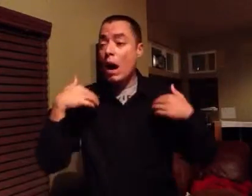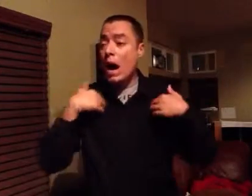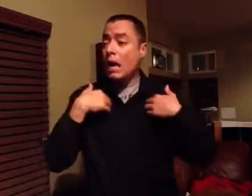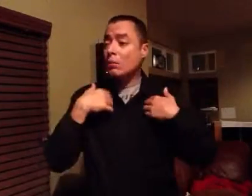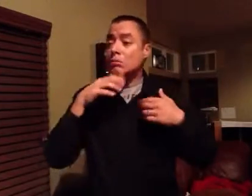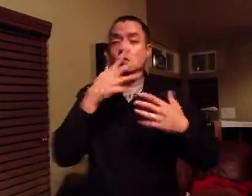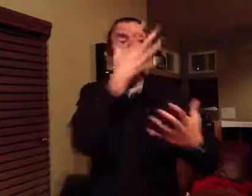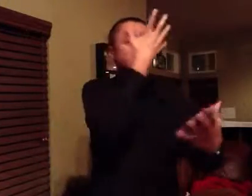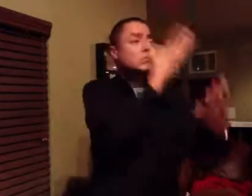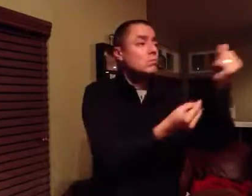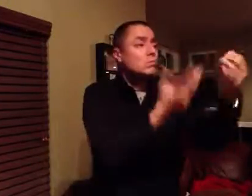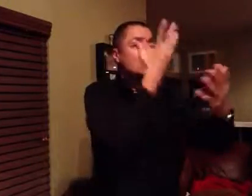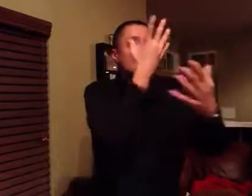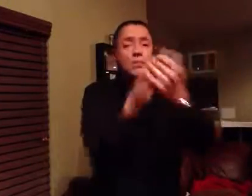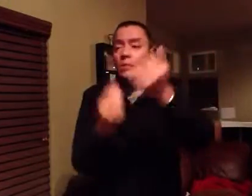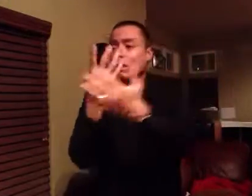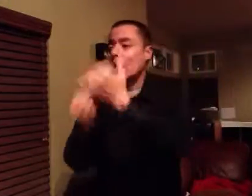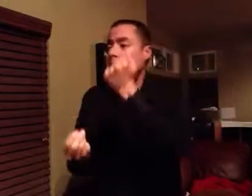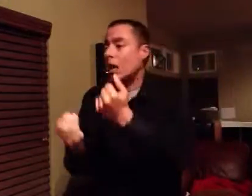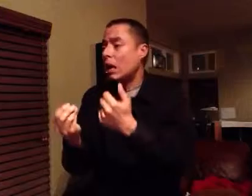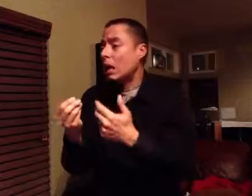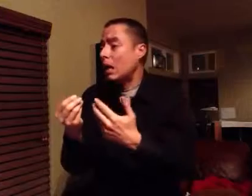across this planet because they have nowhere left to go.